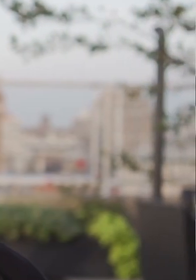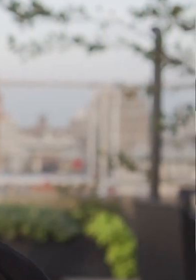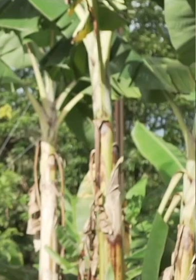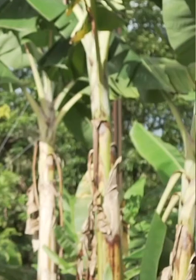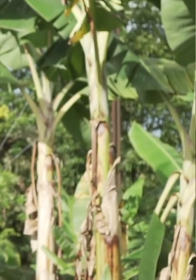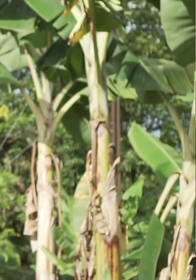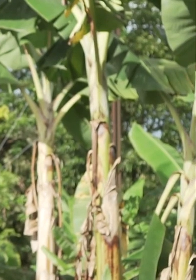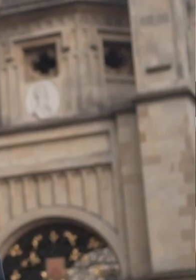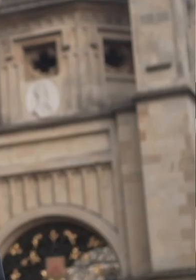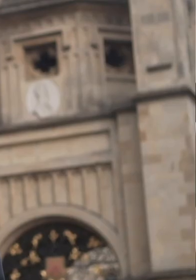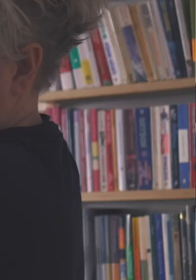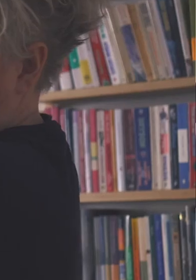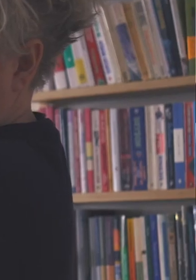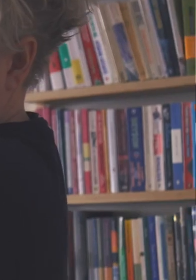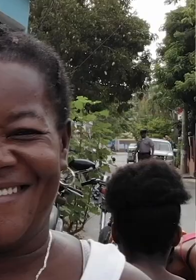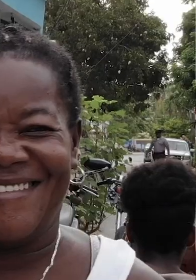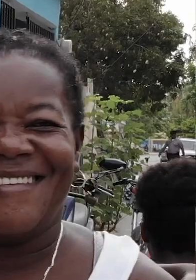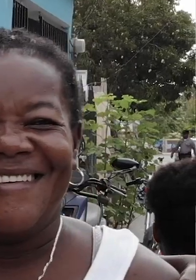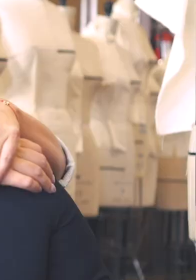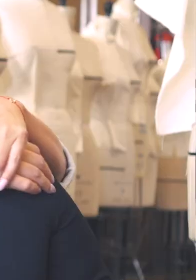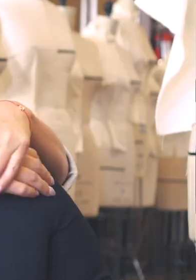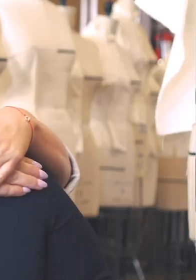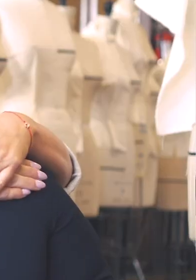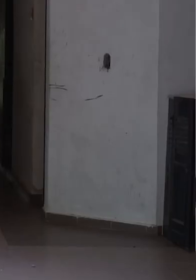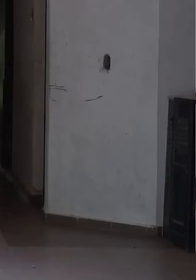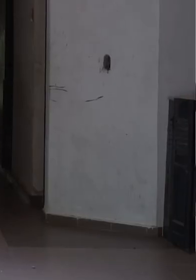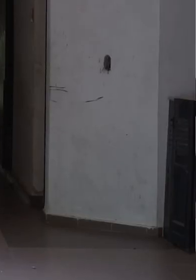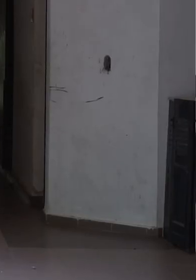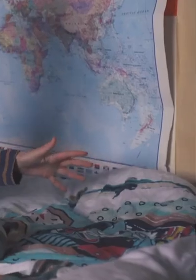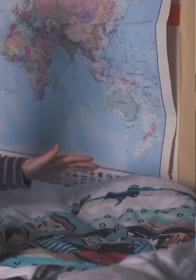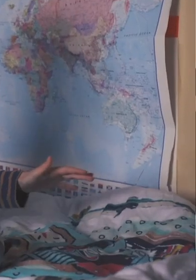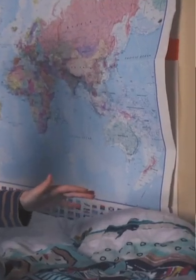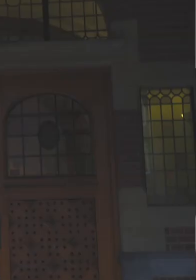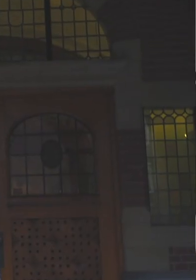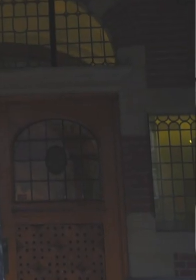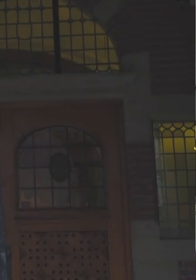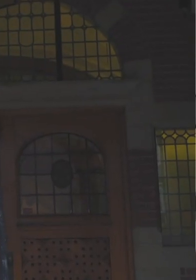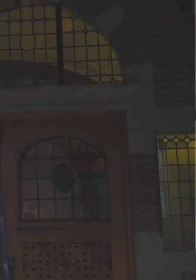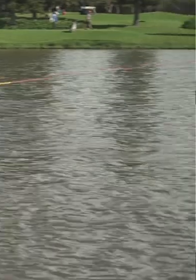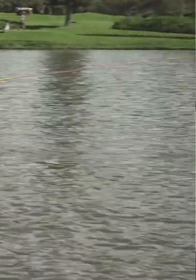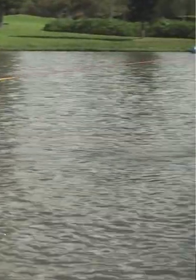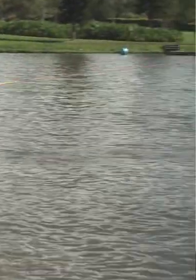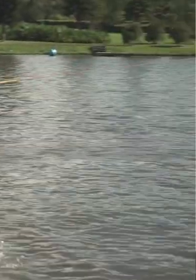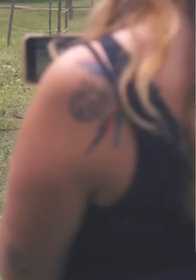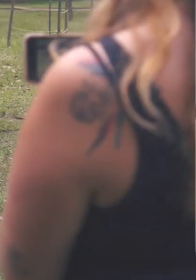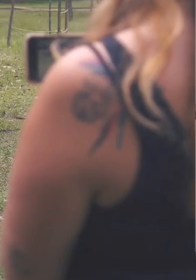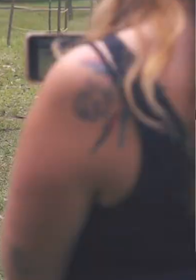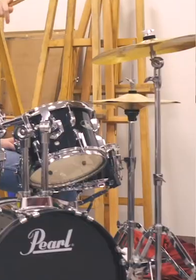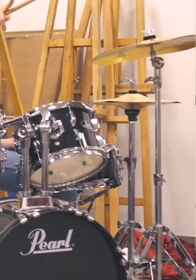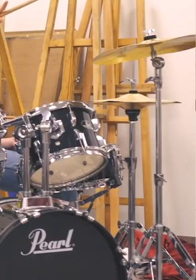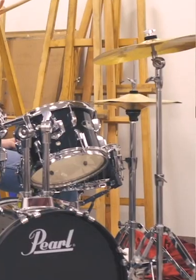She's the Universe is, it's a global platform where we're empowering